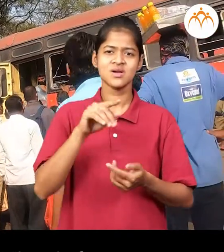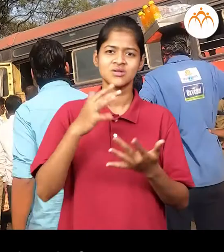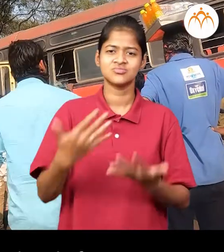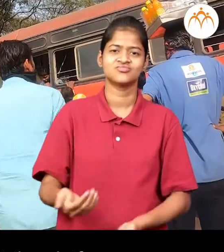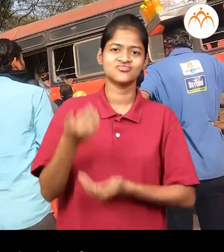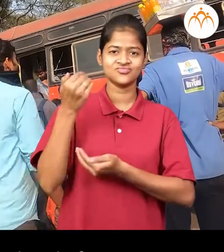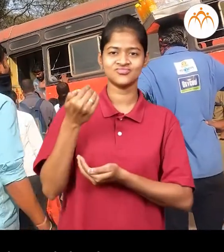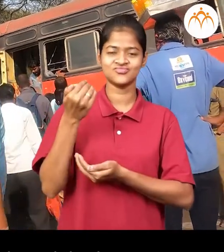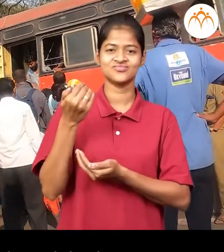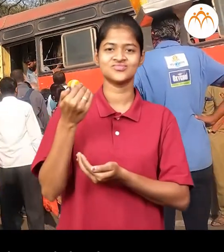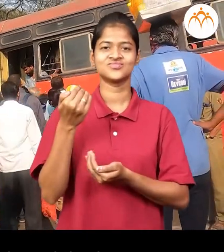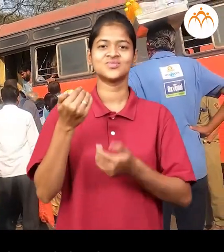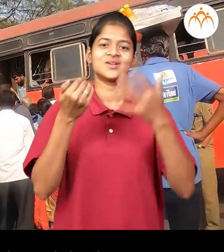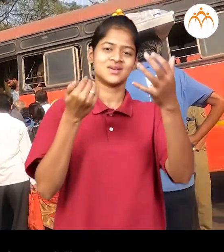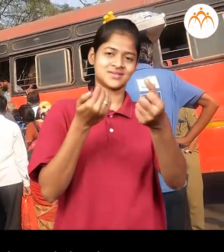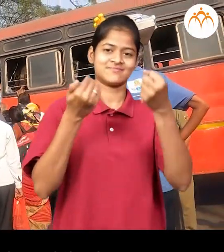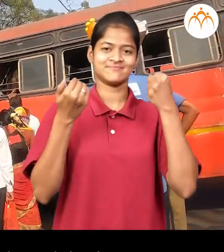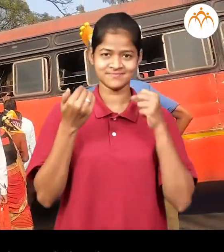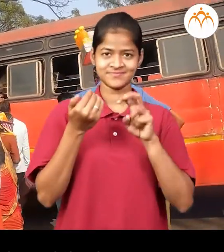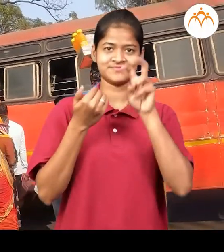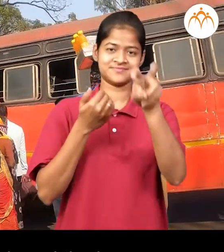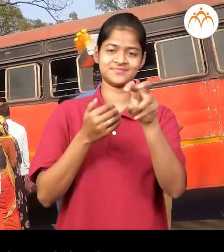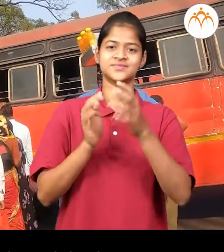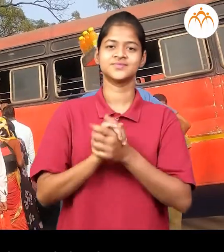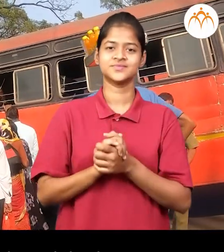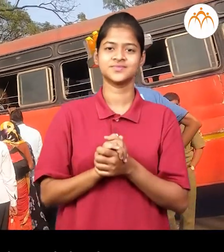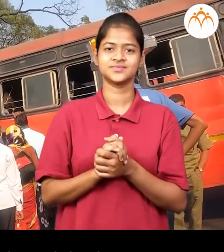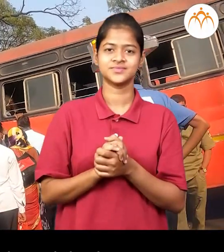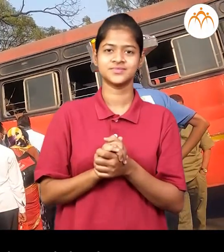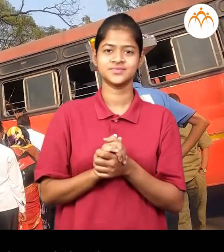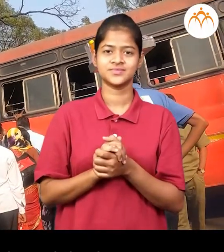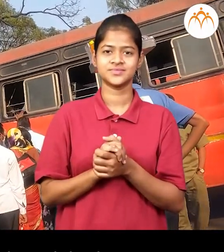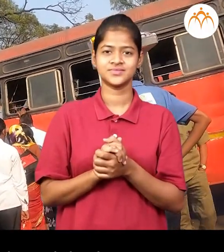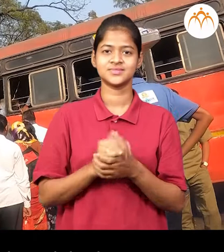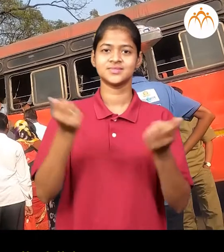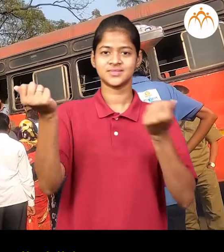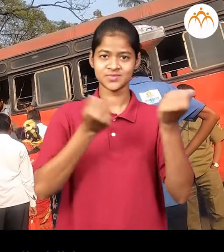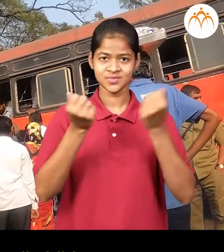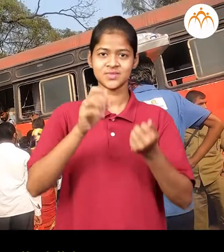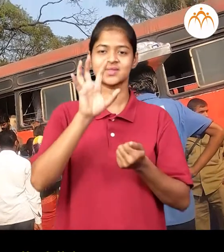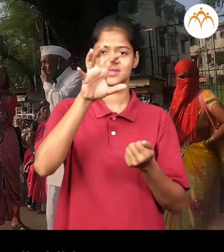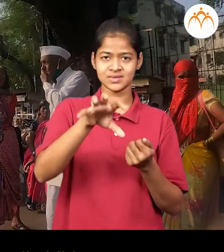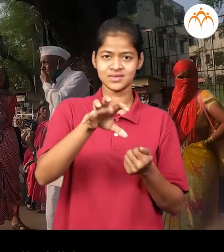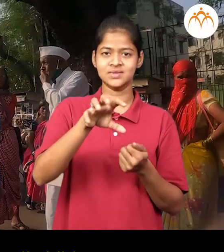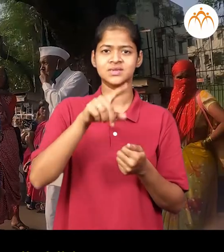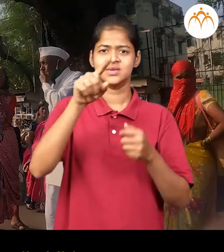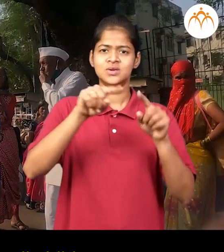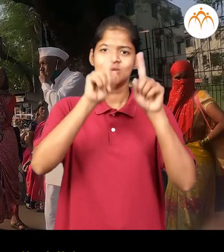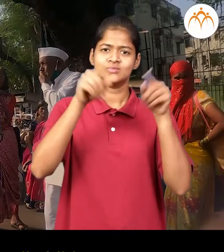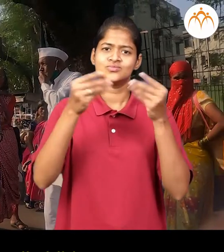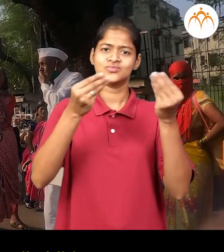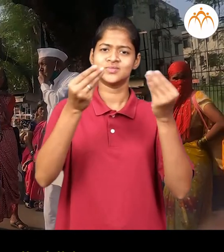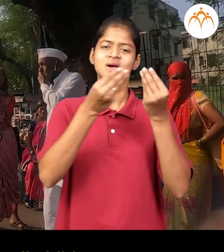at the platform, people were rushing to board the bus. There were some